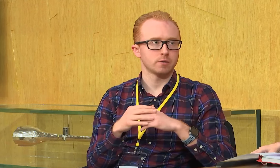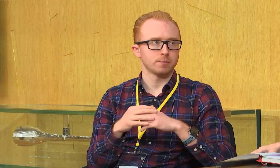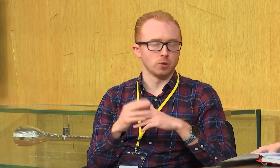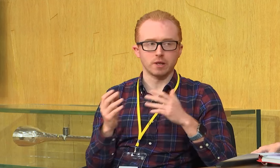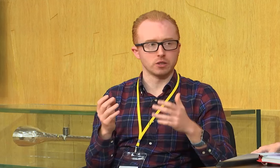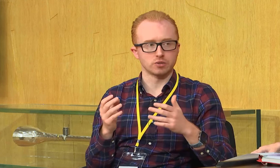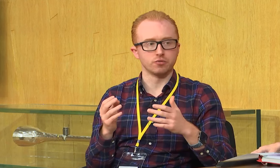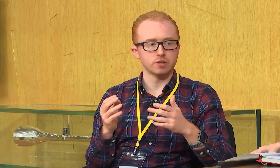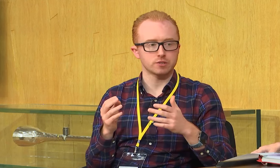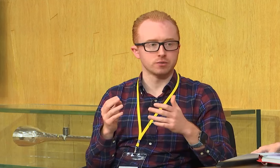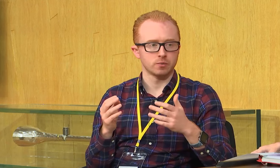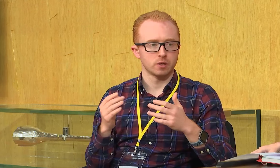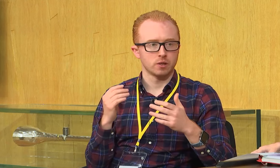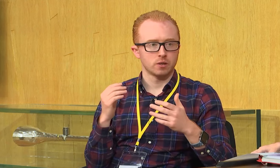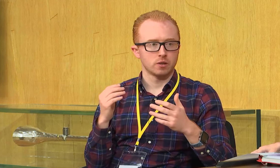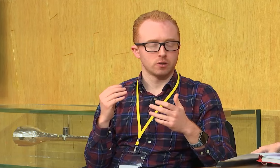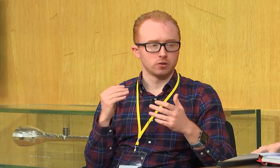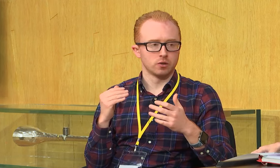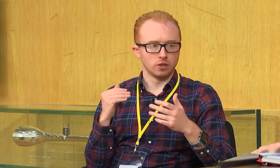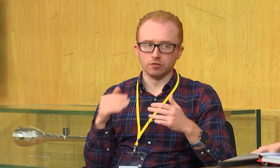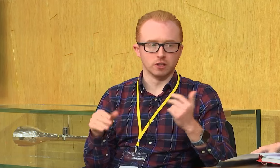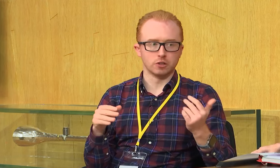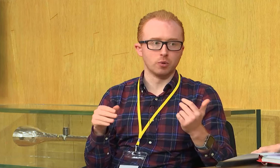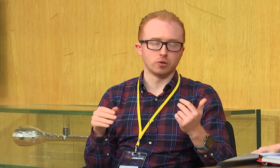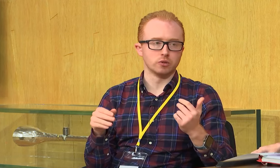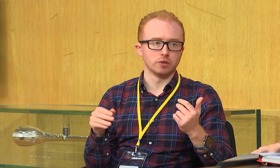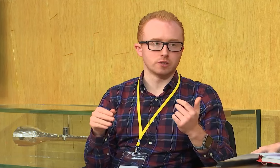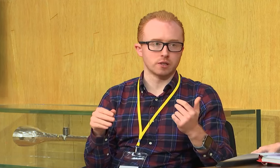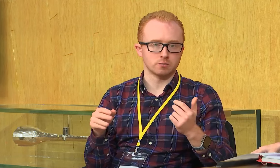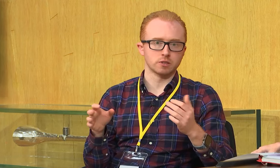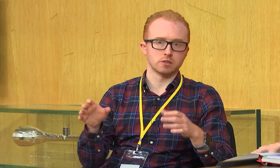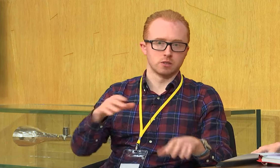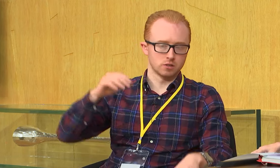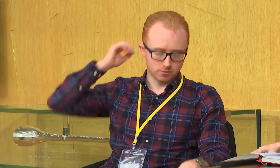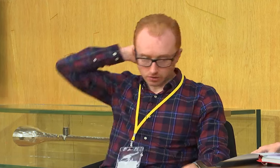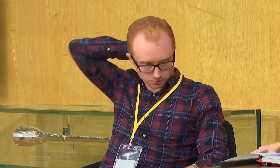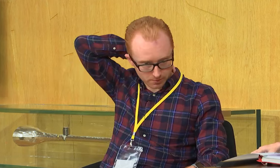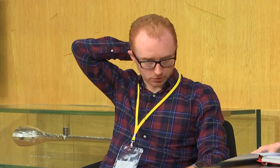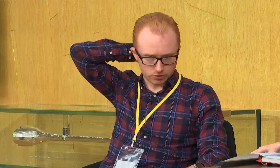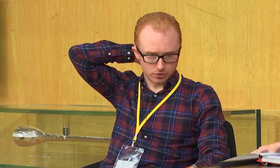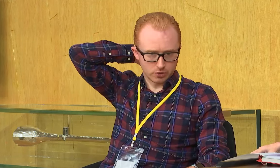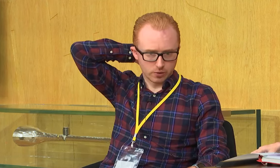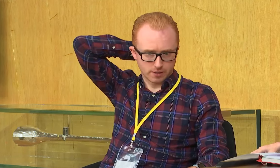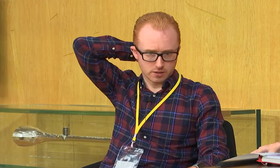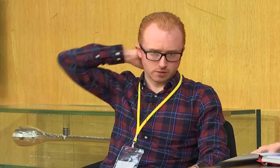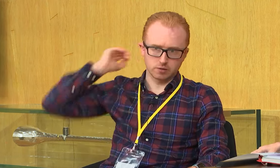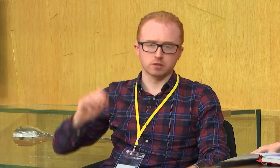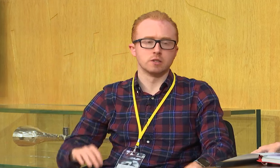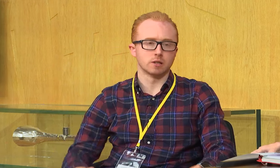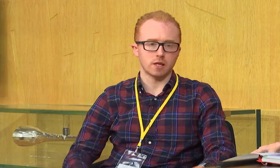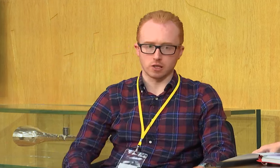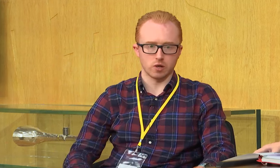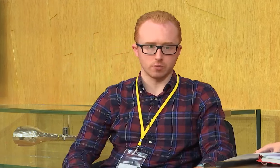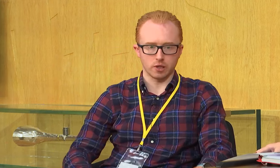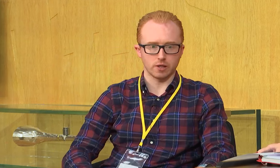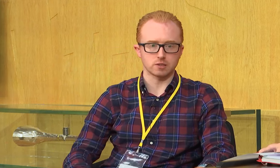and, you know, paint you as the freak show, you feel like you're poking the hornet's nest, because some, those people who, you know, actually